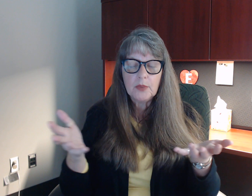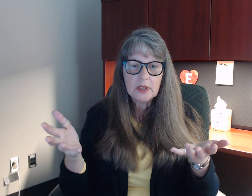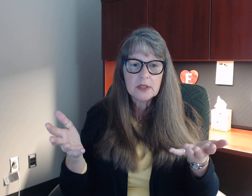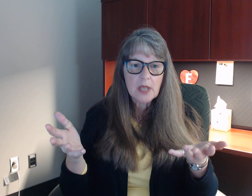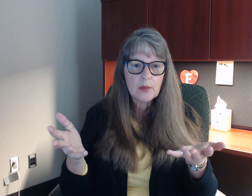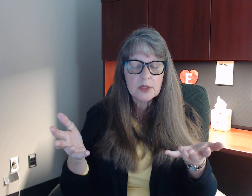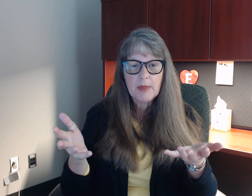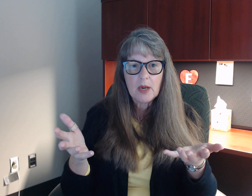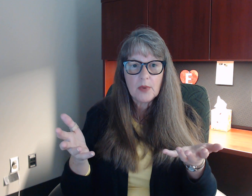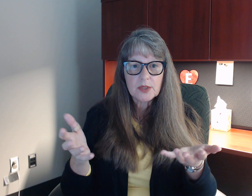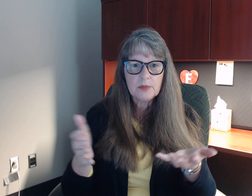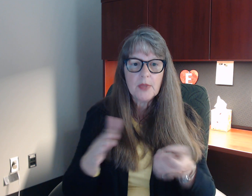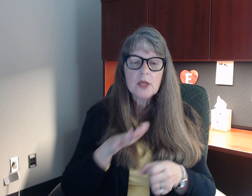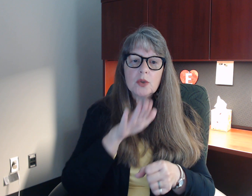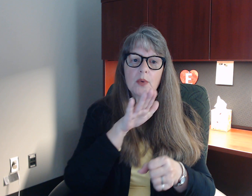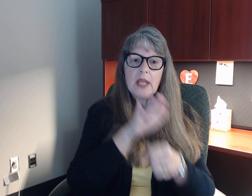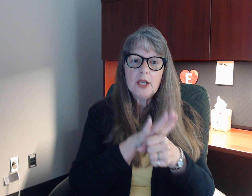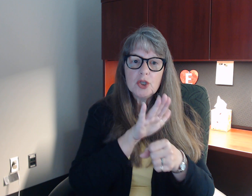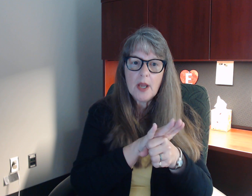the sign was made, it wasn't. So ketchup,